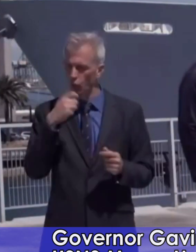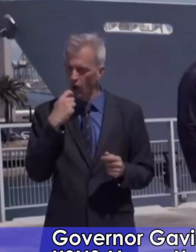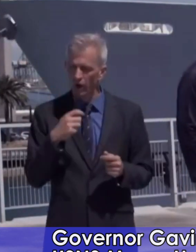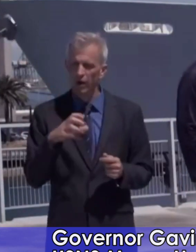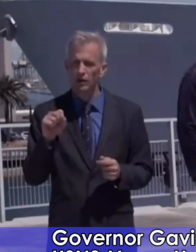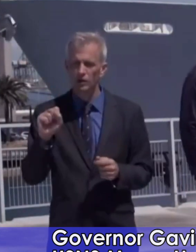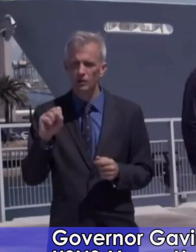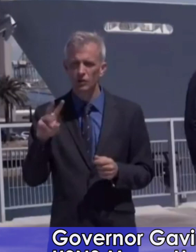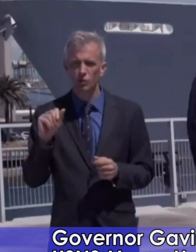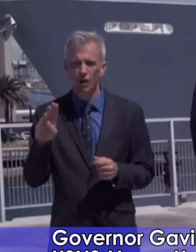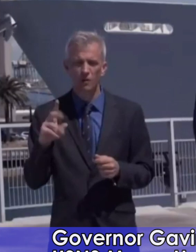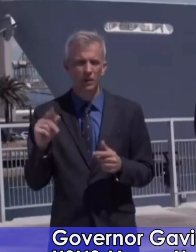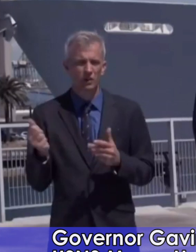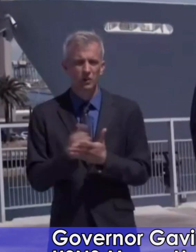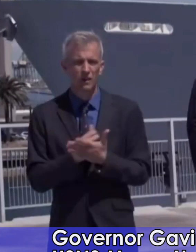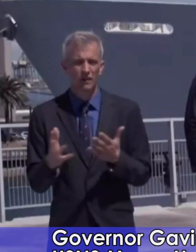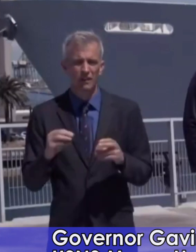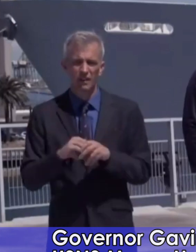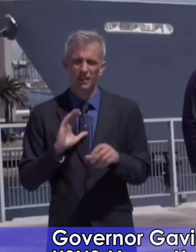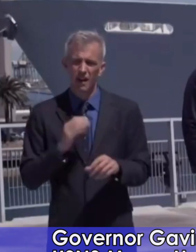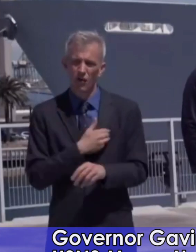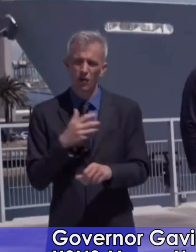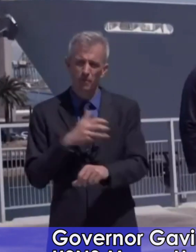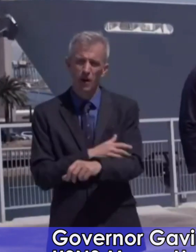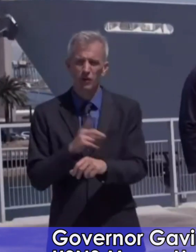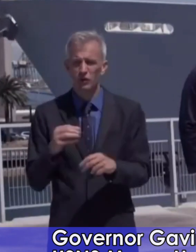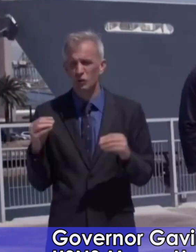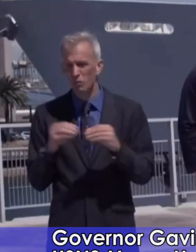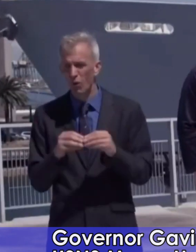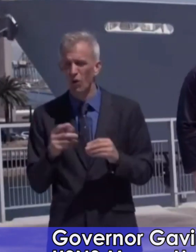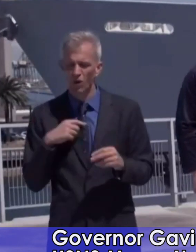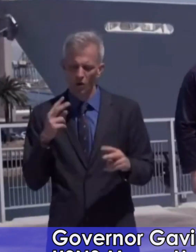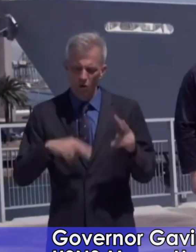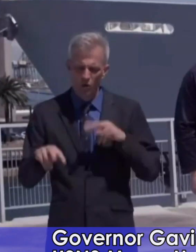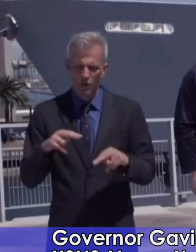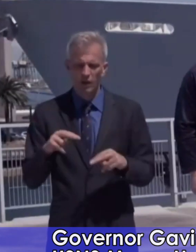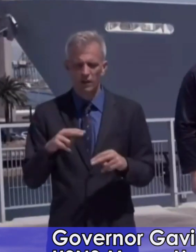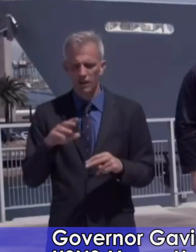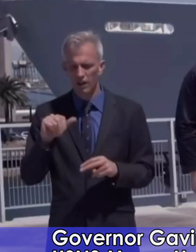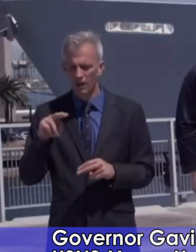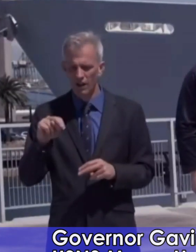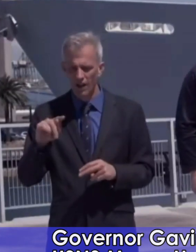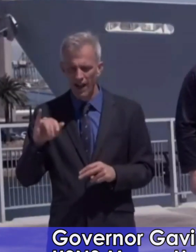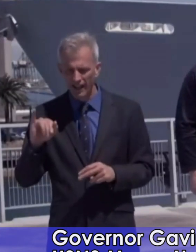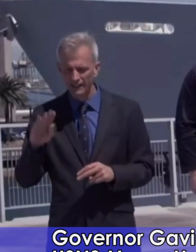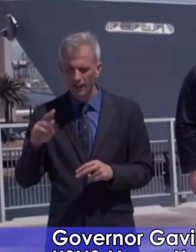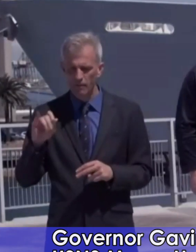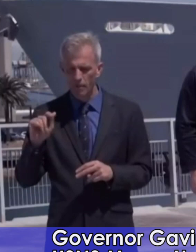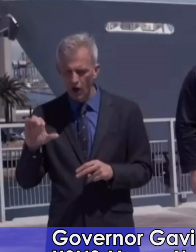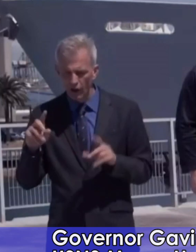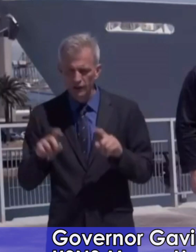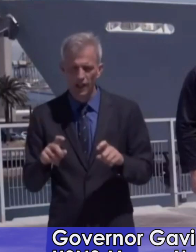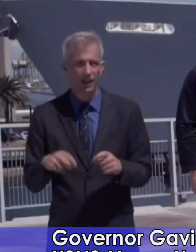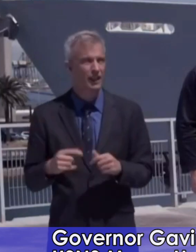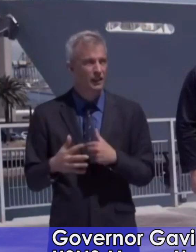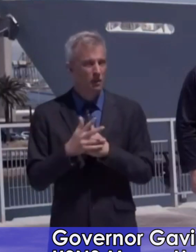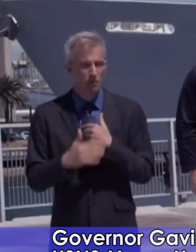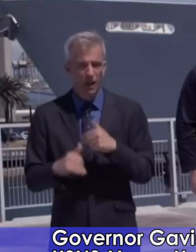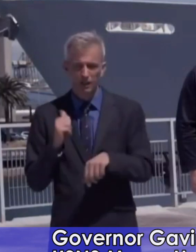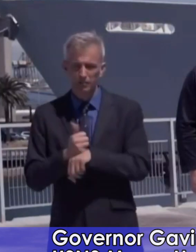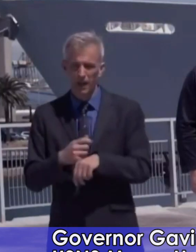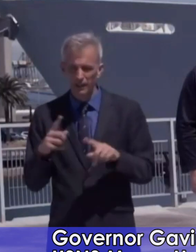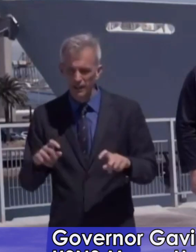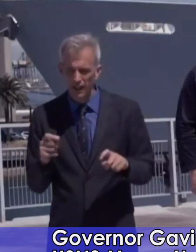everything in our power to do more. We're also looking at antibody tests, looking at blood-based tests, looking at